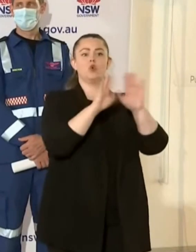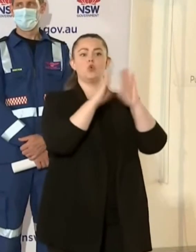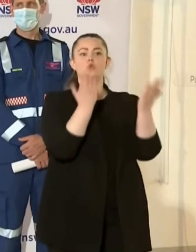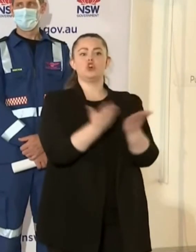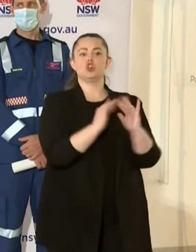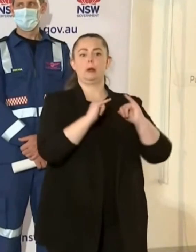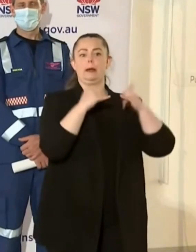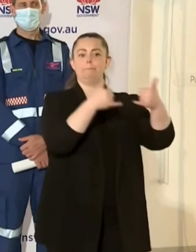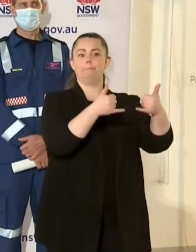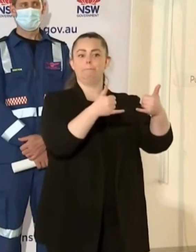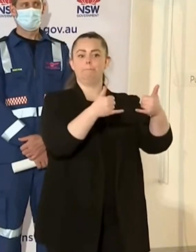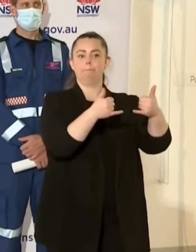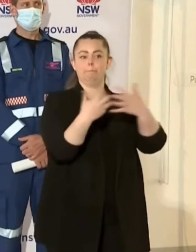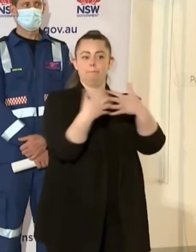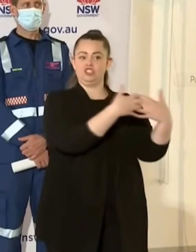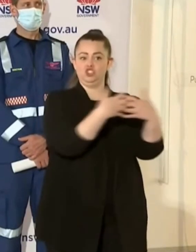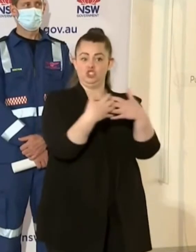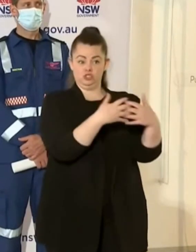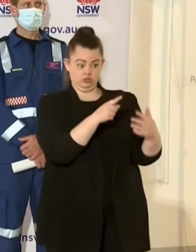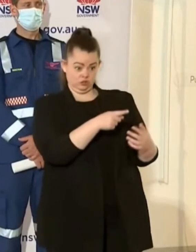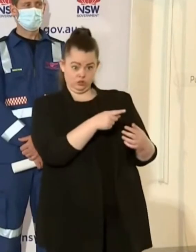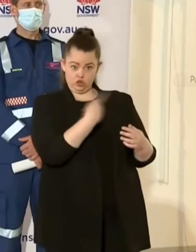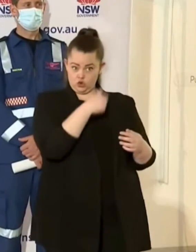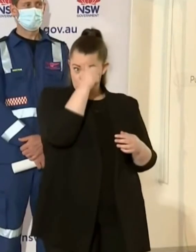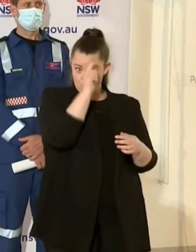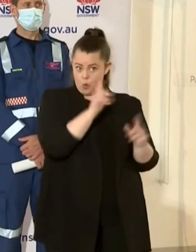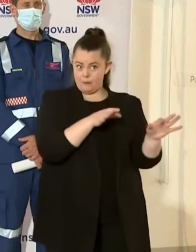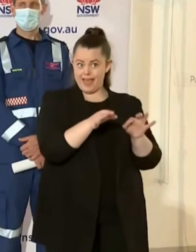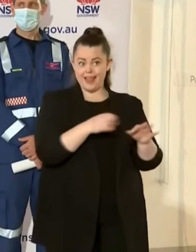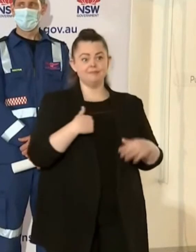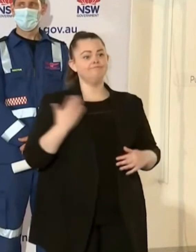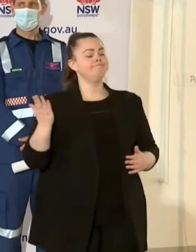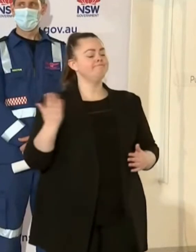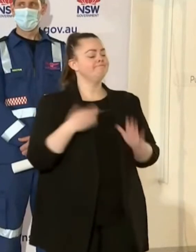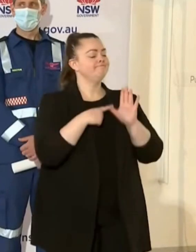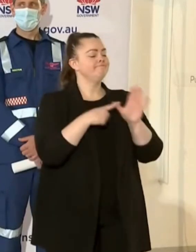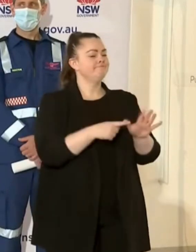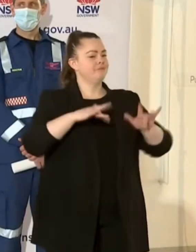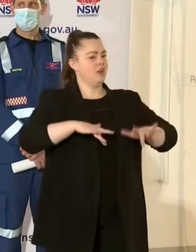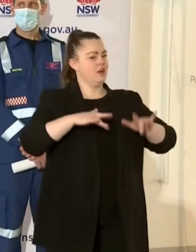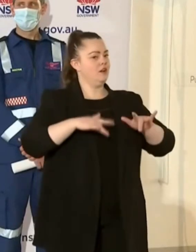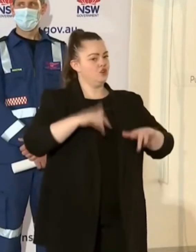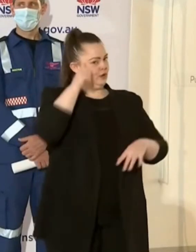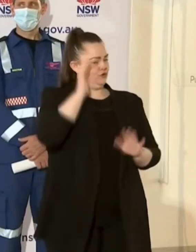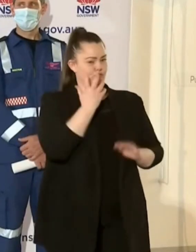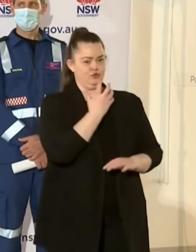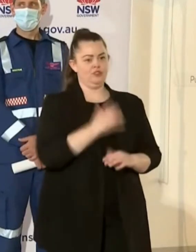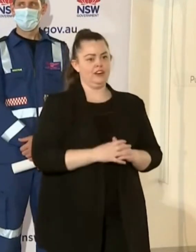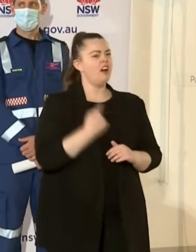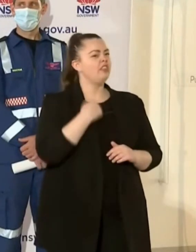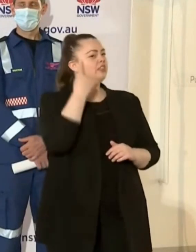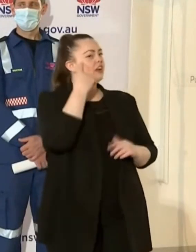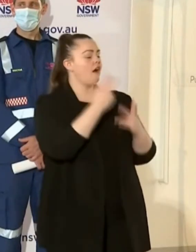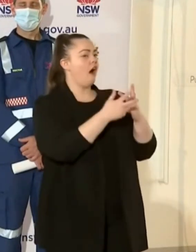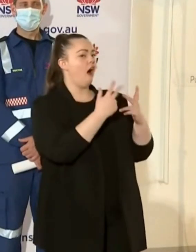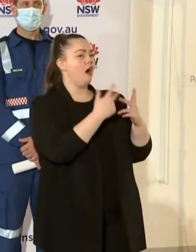I haven't been involved in those discussions, so we'll have to wait till next week to find that out. I think probably the Deputy Premier or Minister Ayres would have been involved